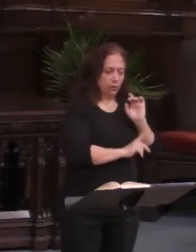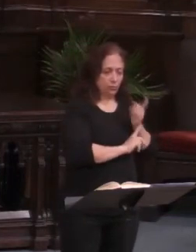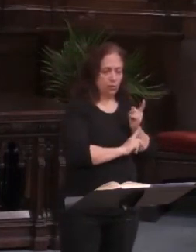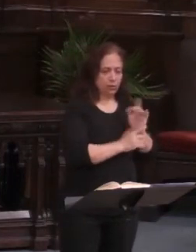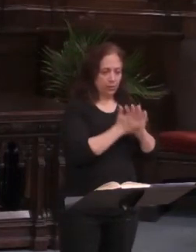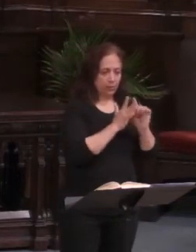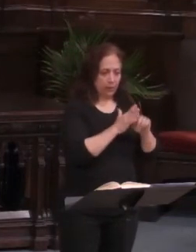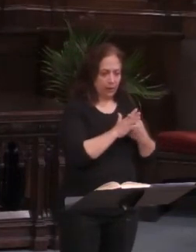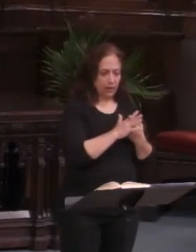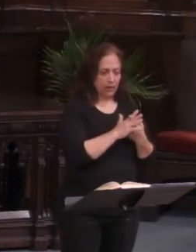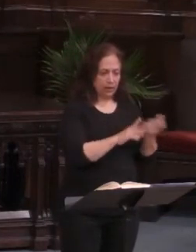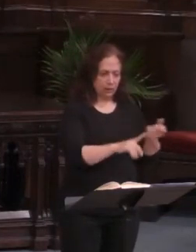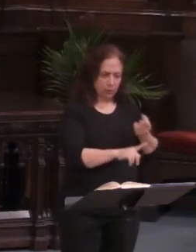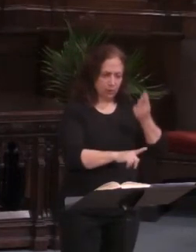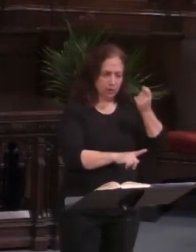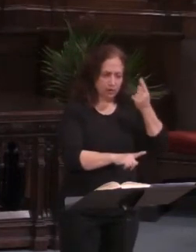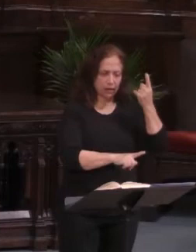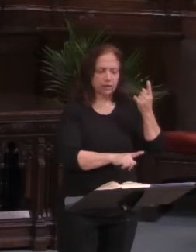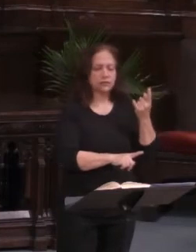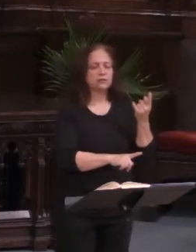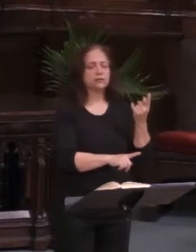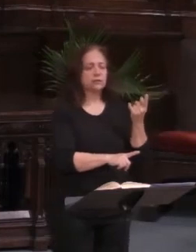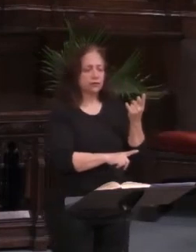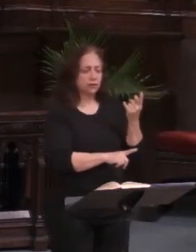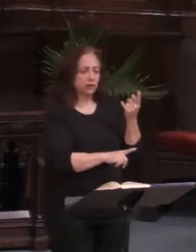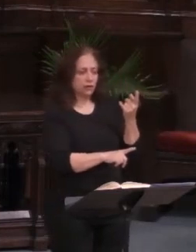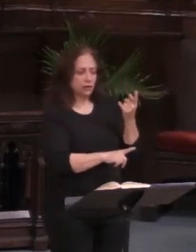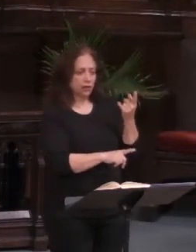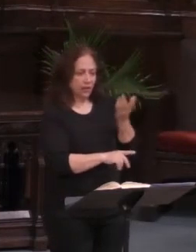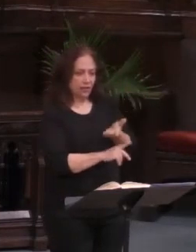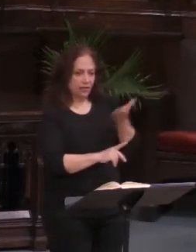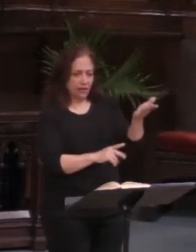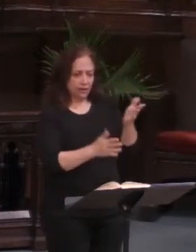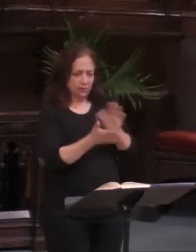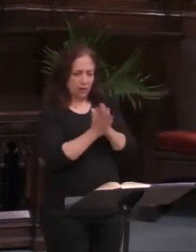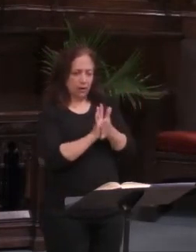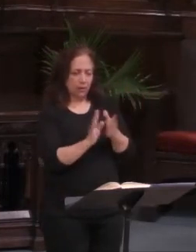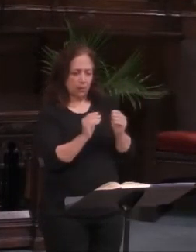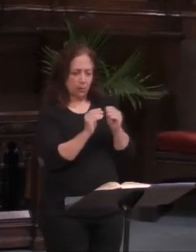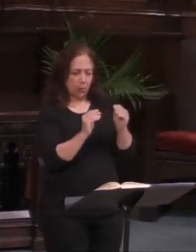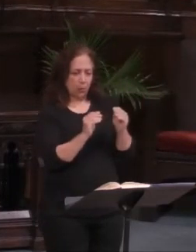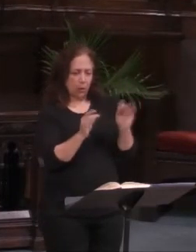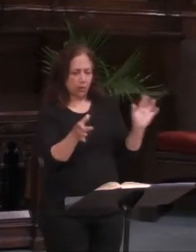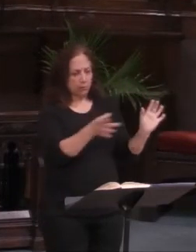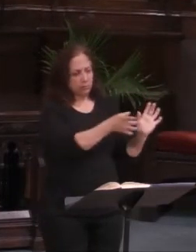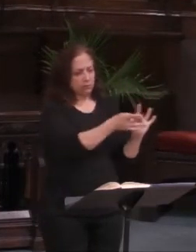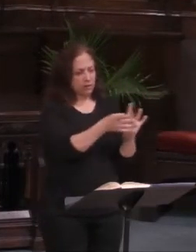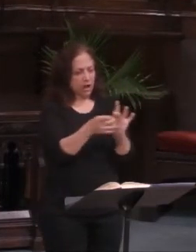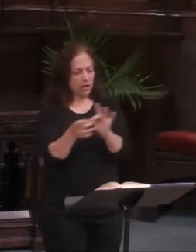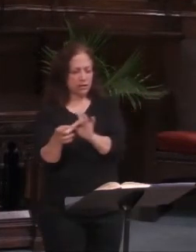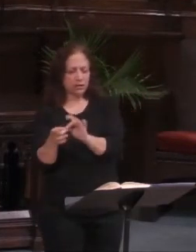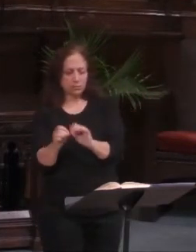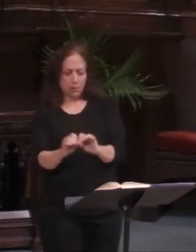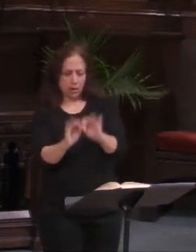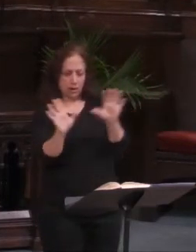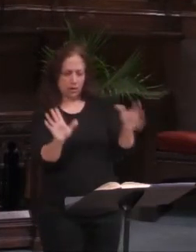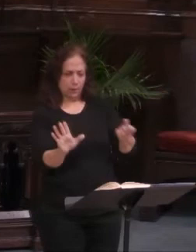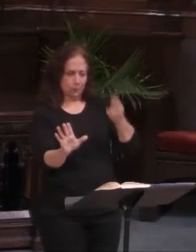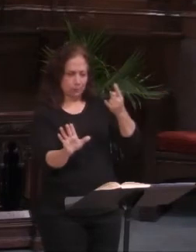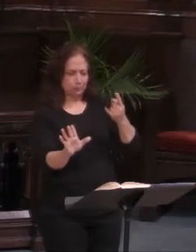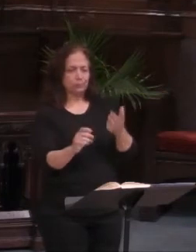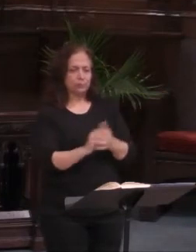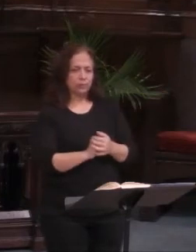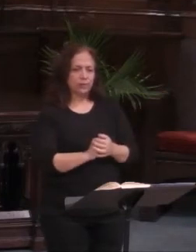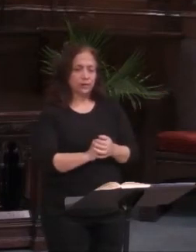suddenly begin to make more sense. Things become more connected, more clear.